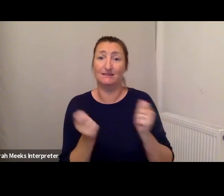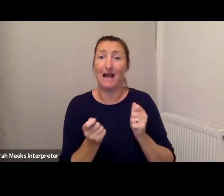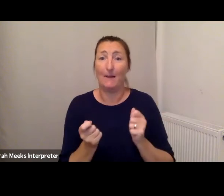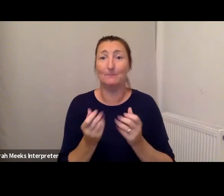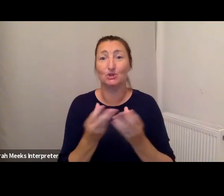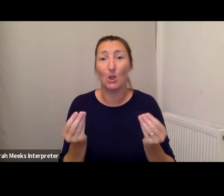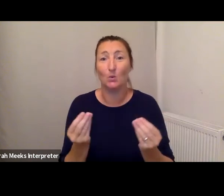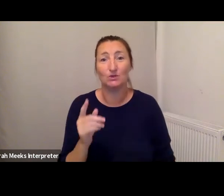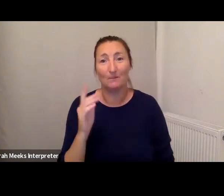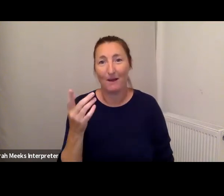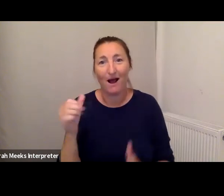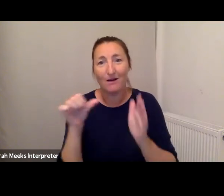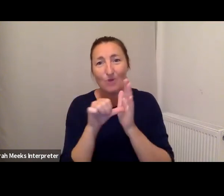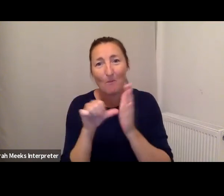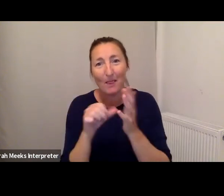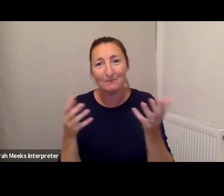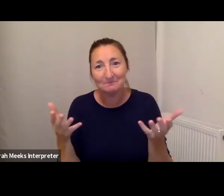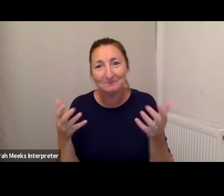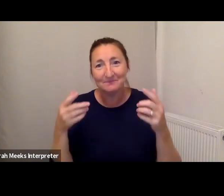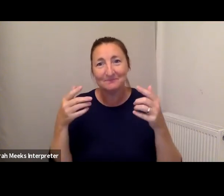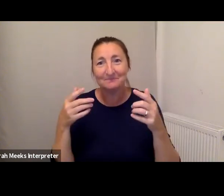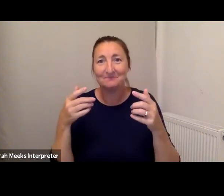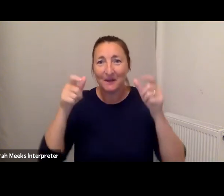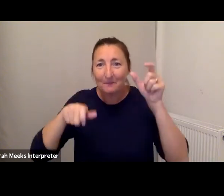Unfortunately, it isn't accessible for people with disabilities.